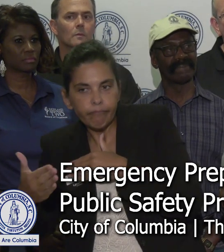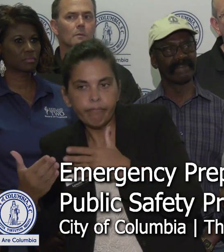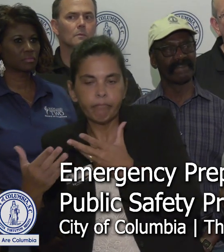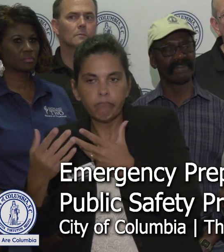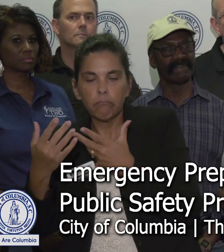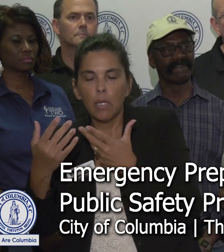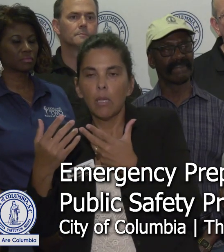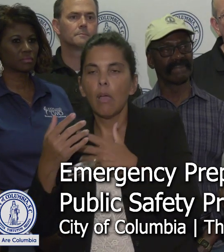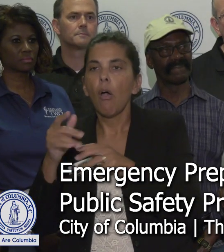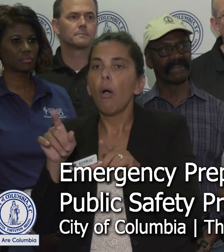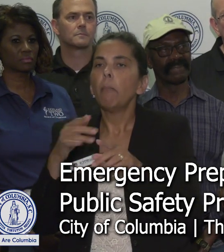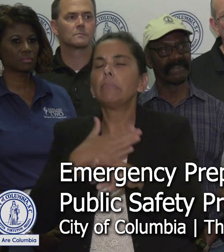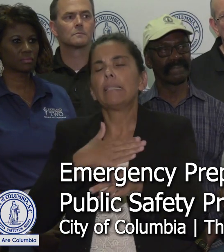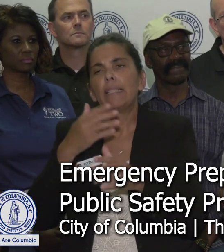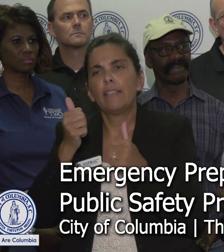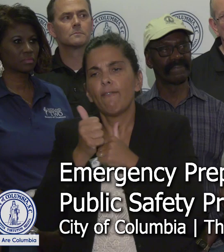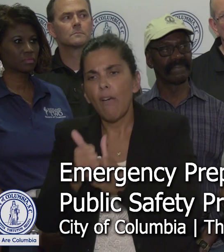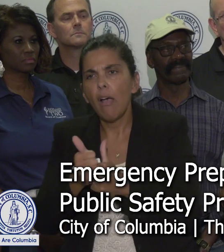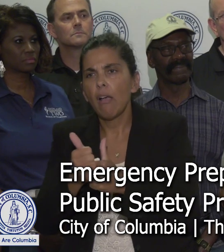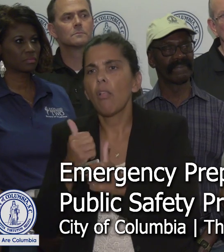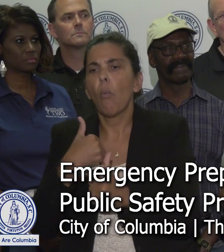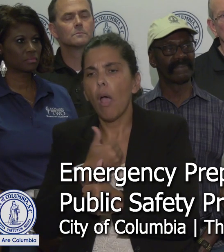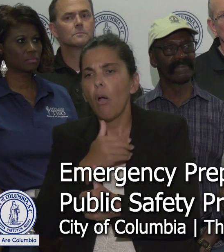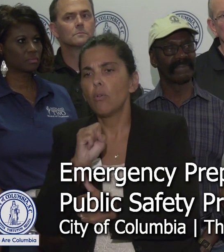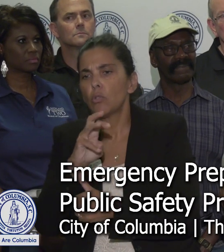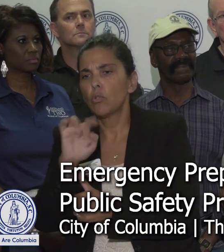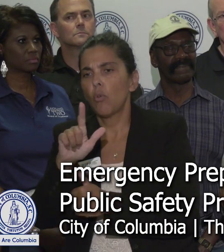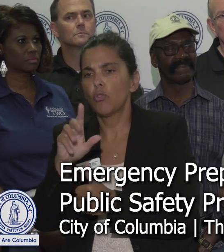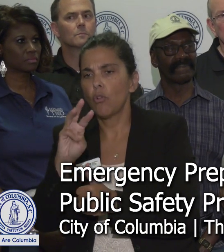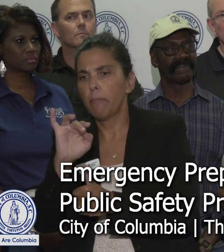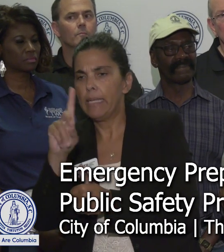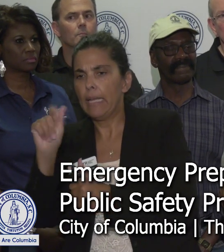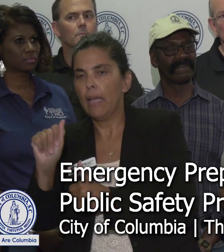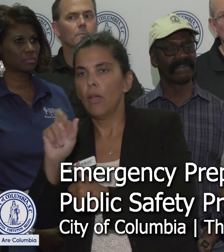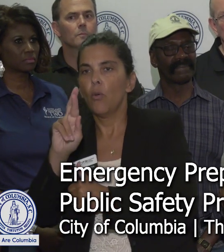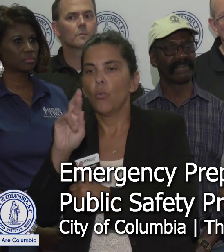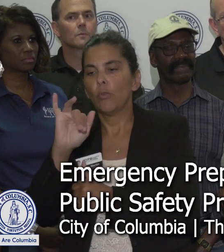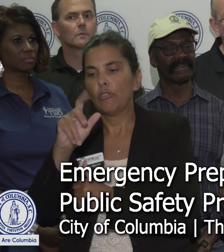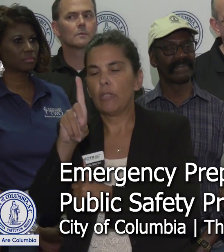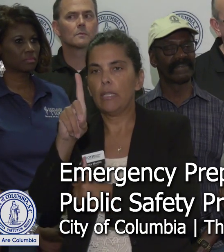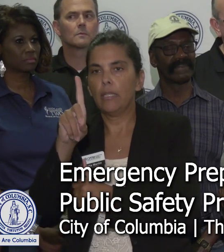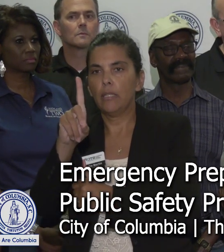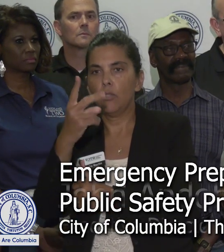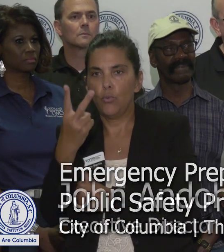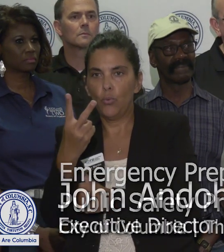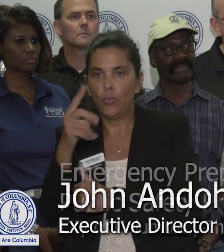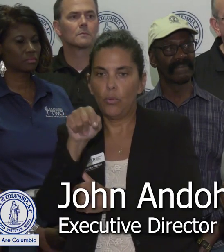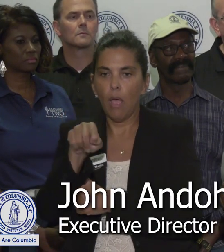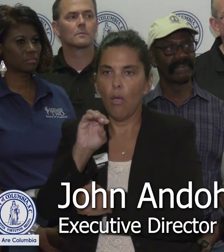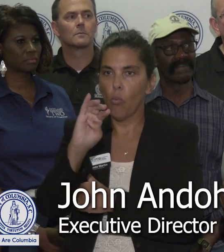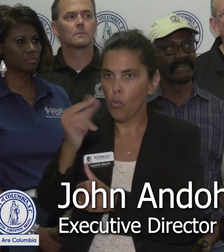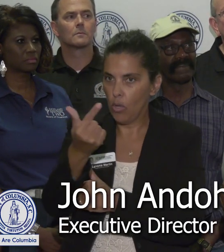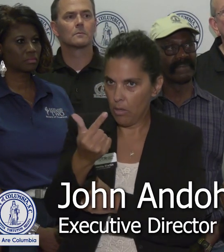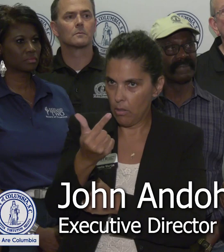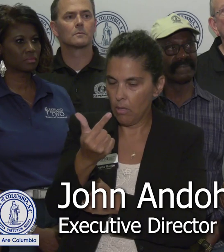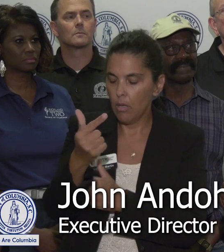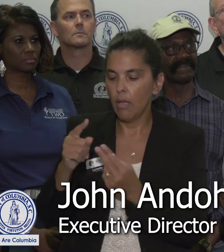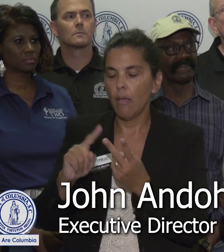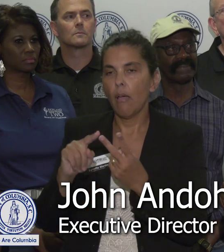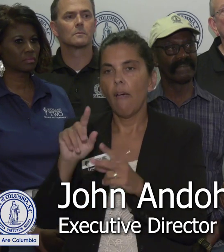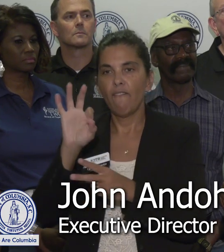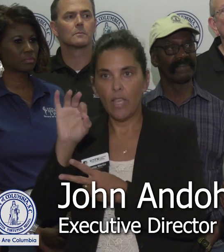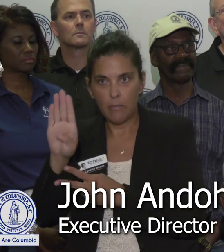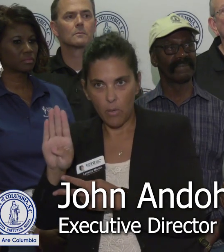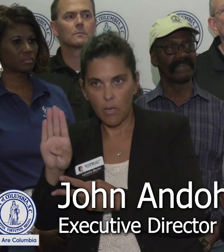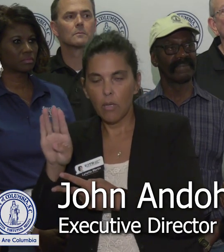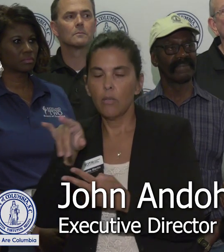Please follow our social media sites at Richland 2, our website at richland2.org, as well as you can follow us on